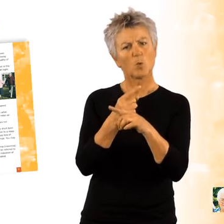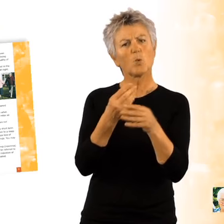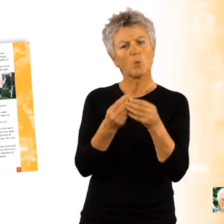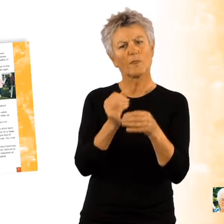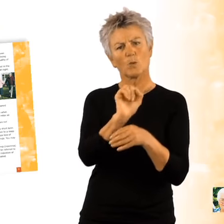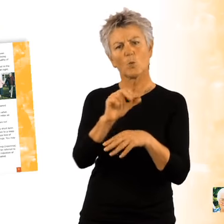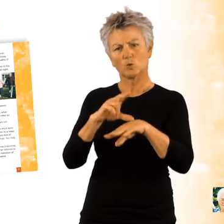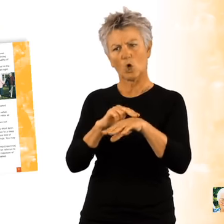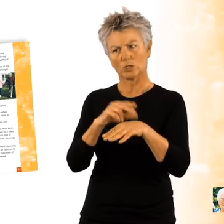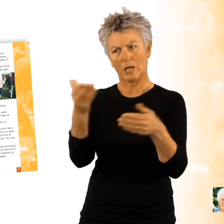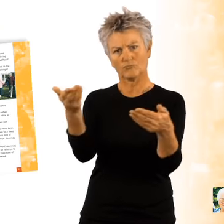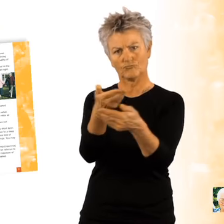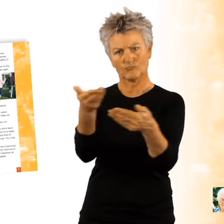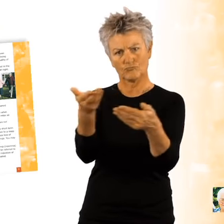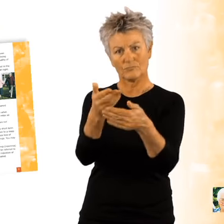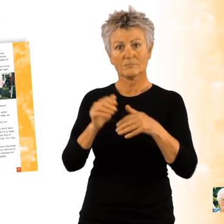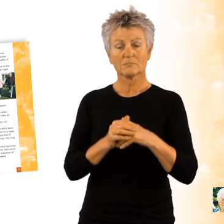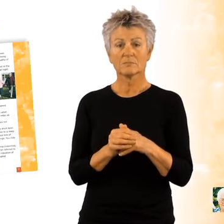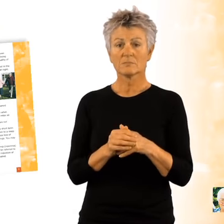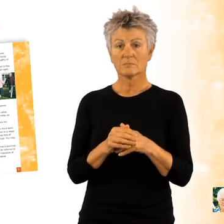You may be referred to a sleep clinic.